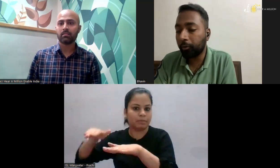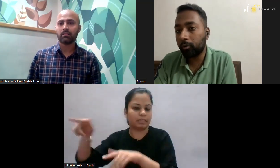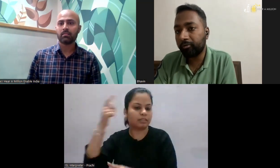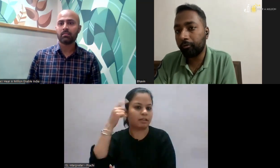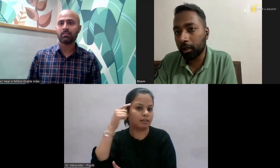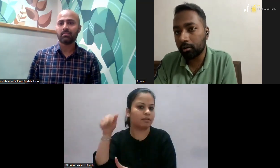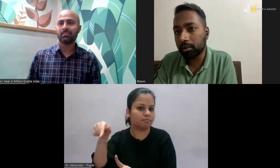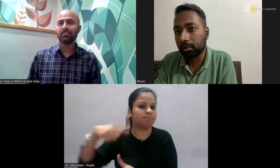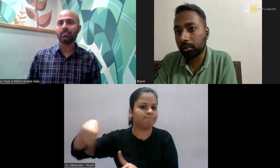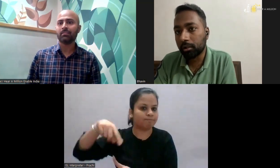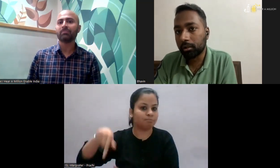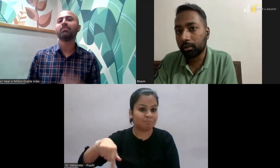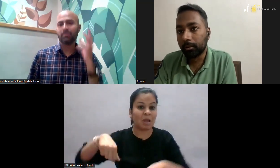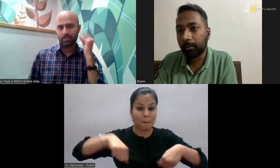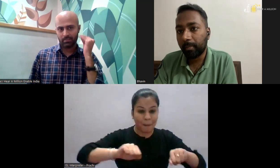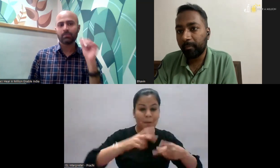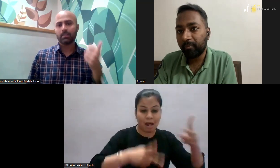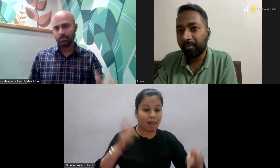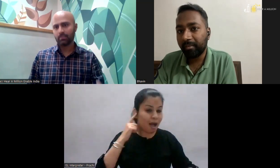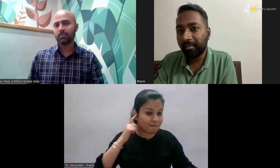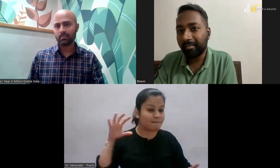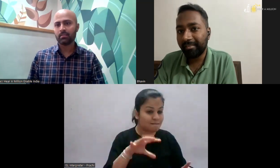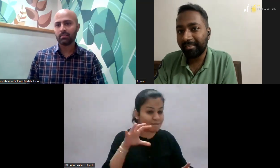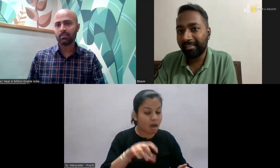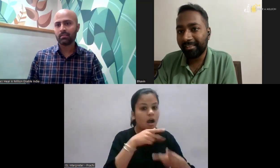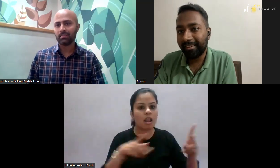on sound of the vehicles.